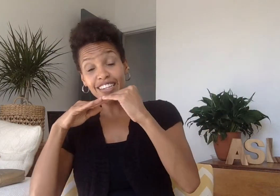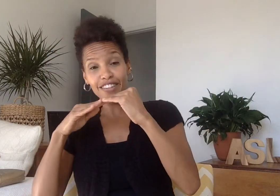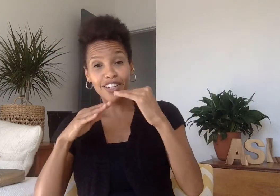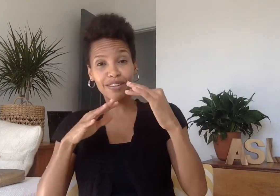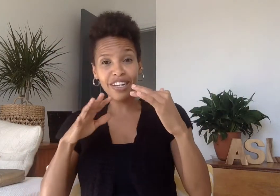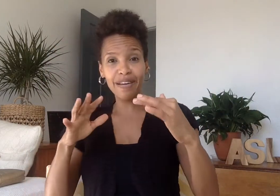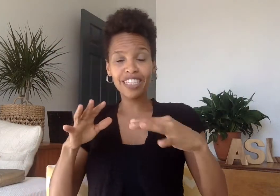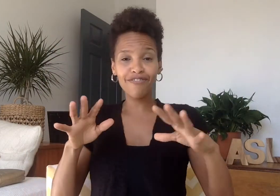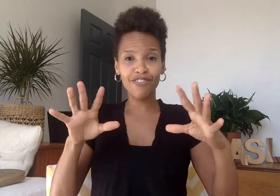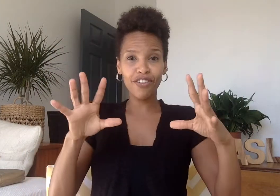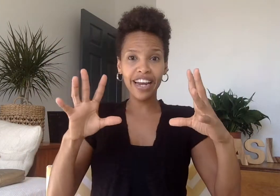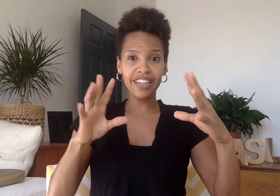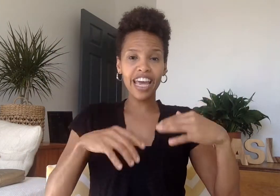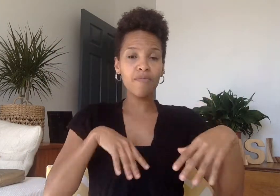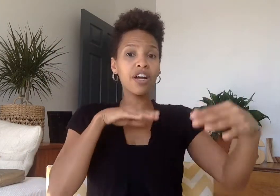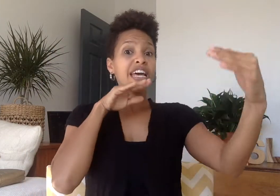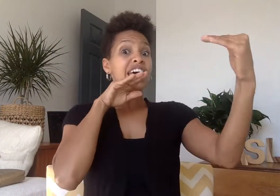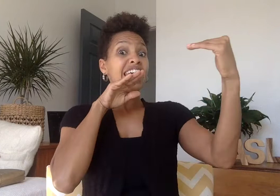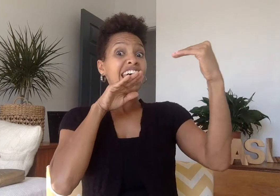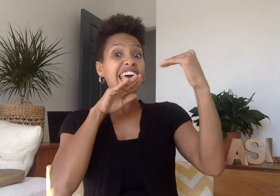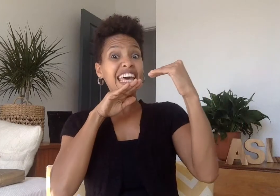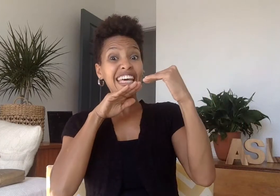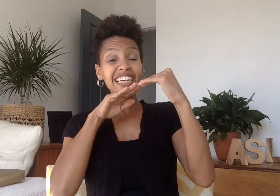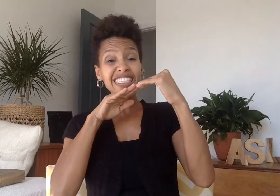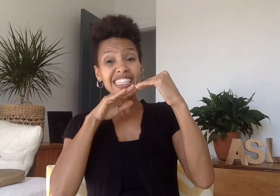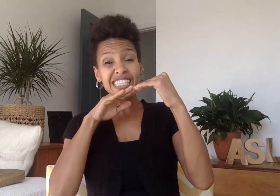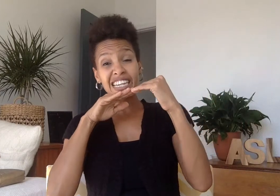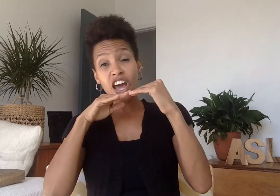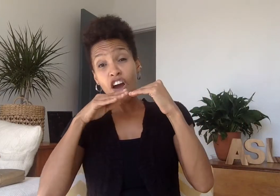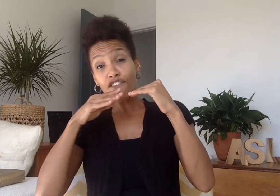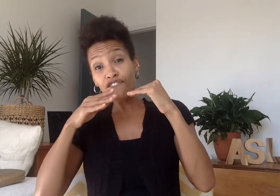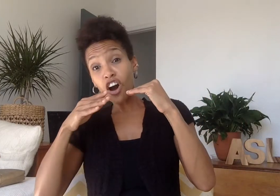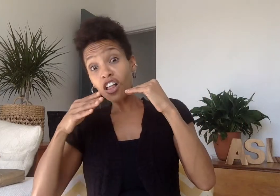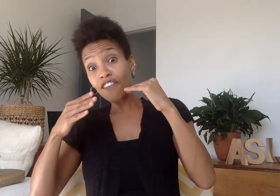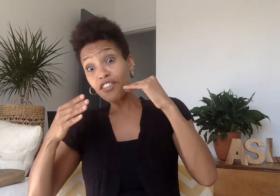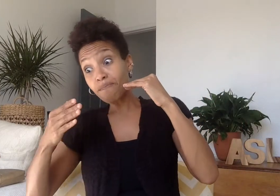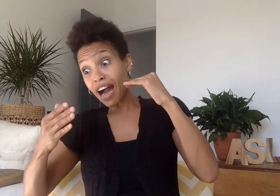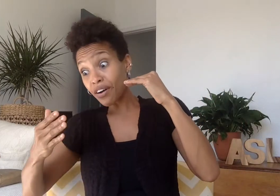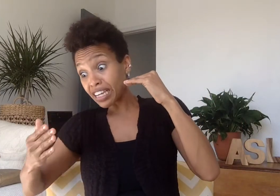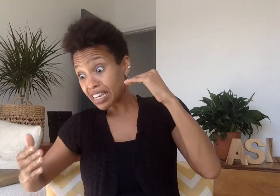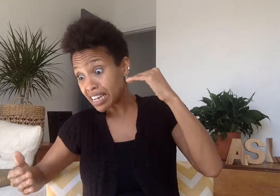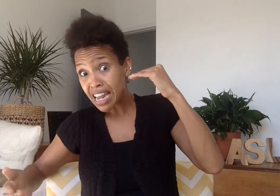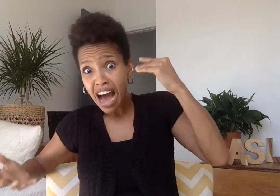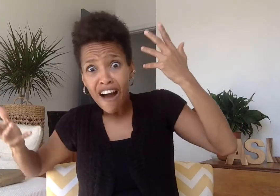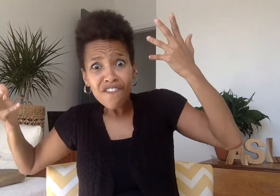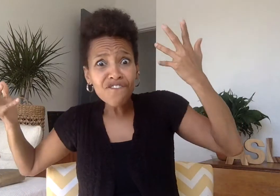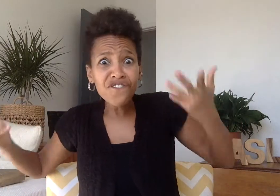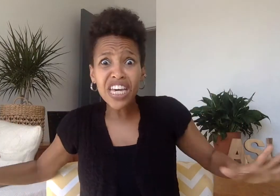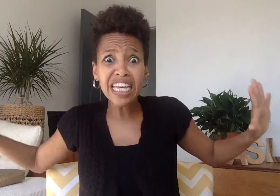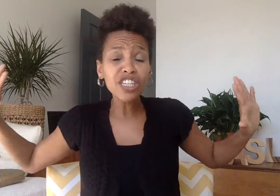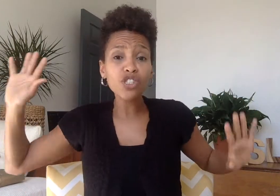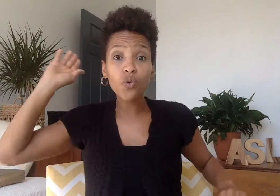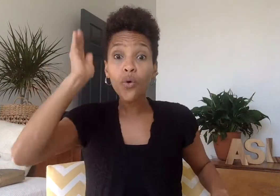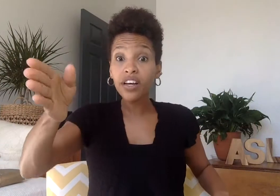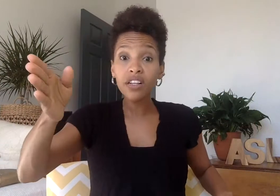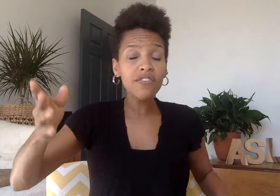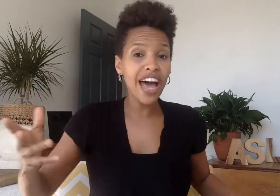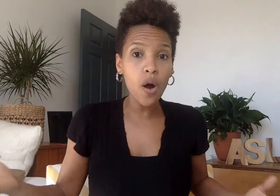Sorry, I'm trying to get myself right in the camera. Hit, fall off the mountain, finish, will. That